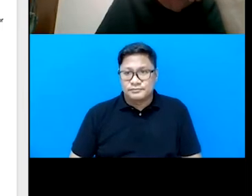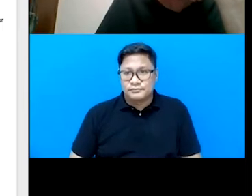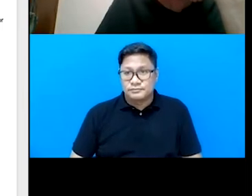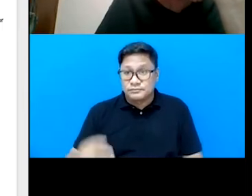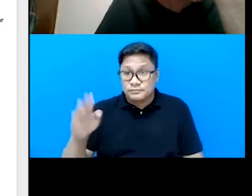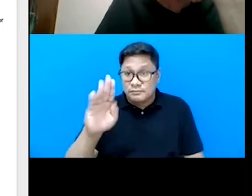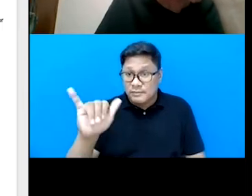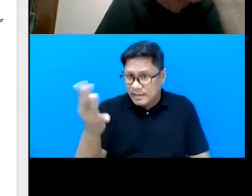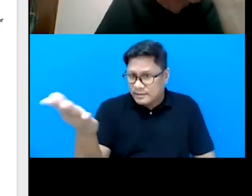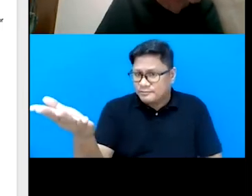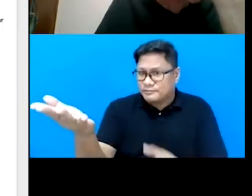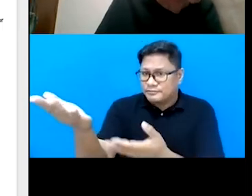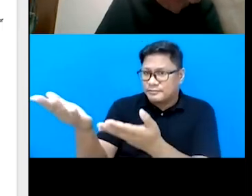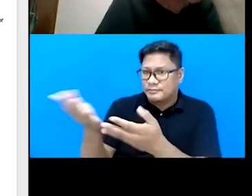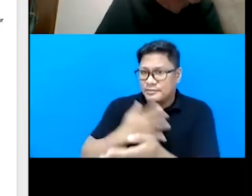Let me try.